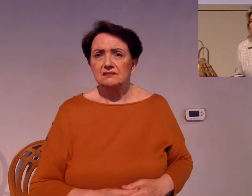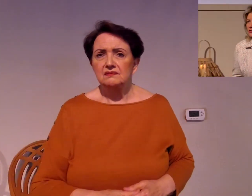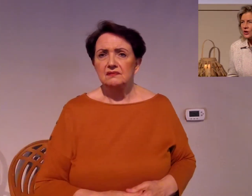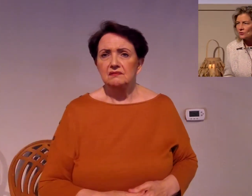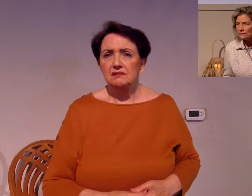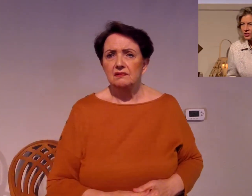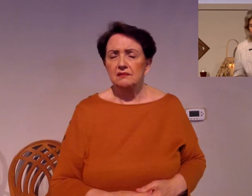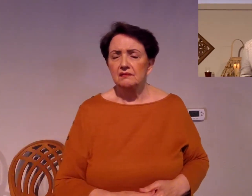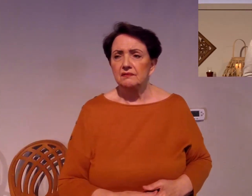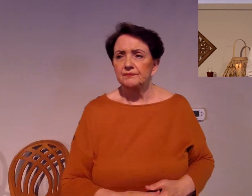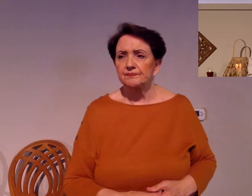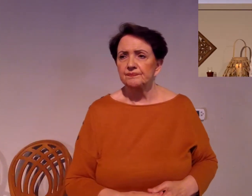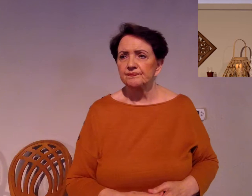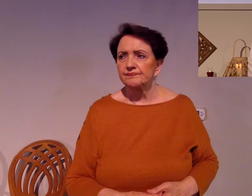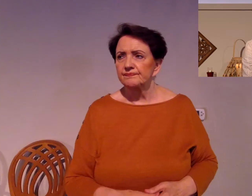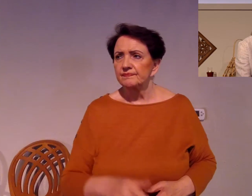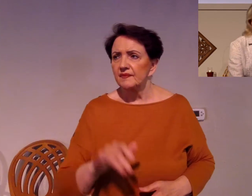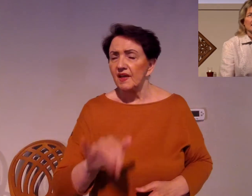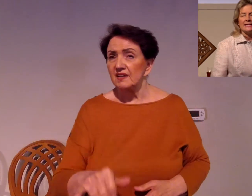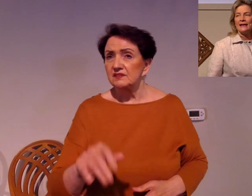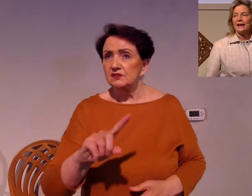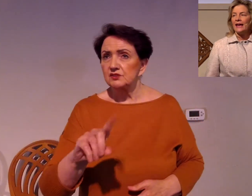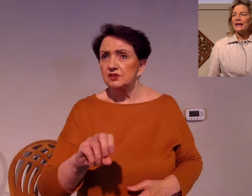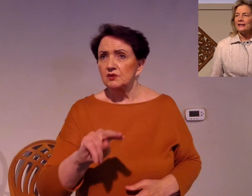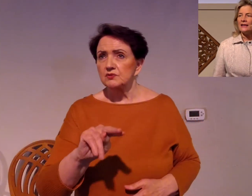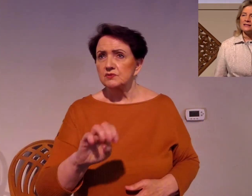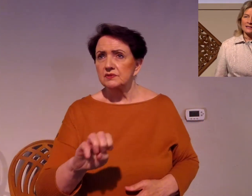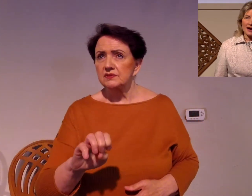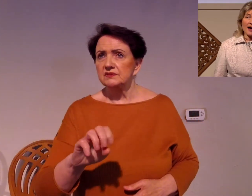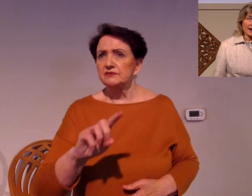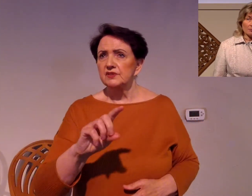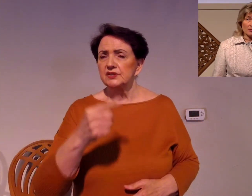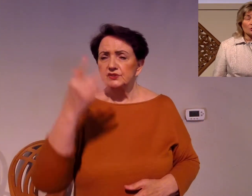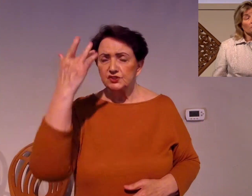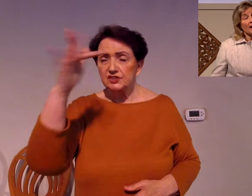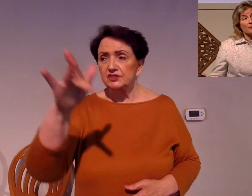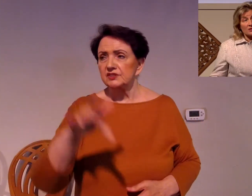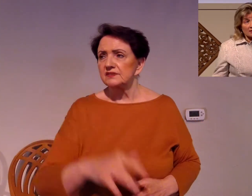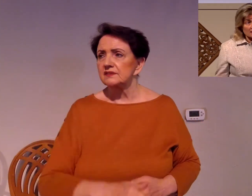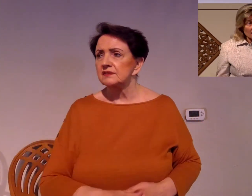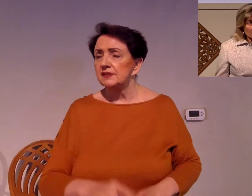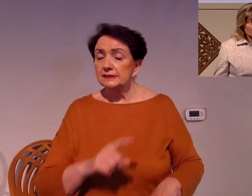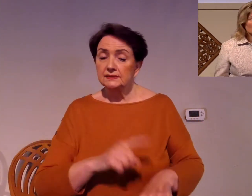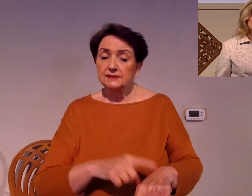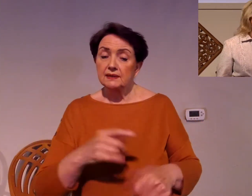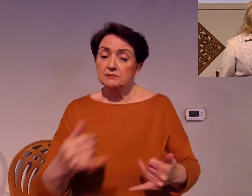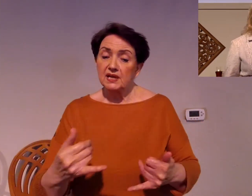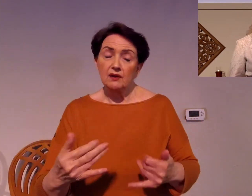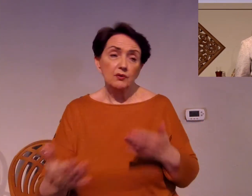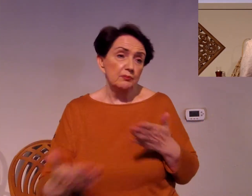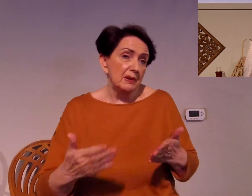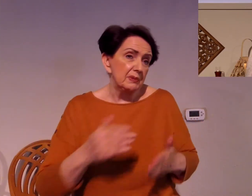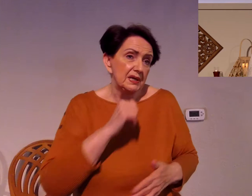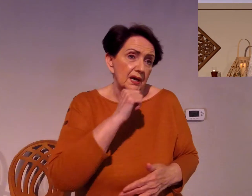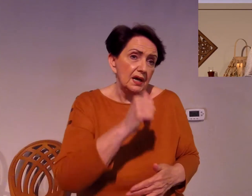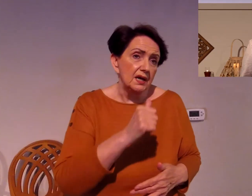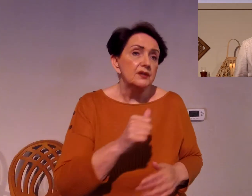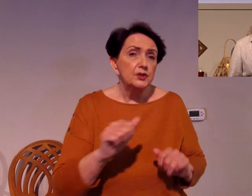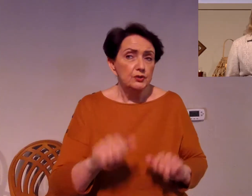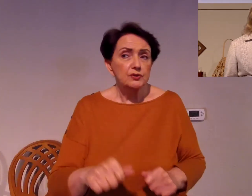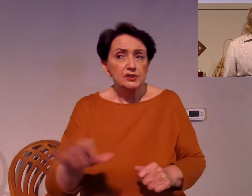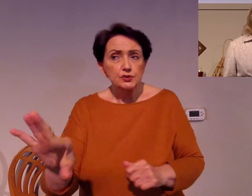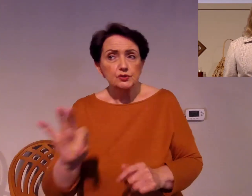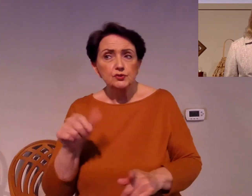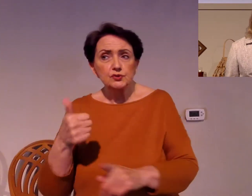That's that zone of genius. And it's time, or perhaps it's not. We each get to choose, are